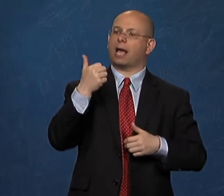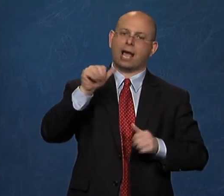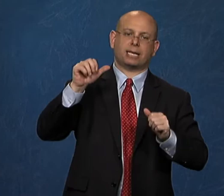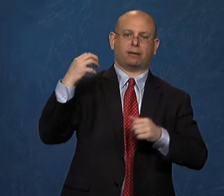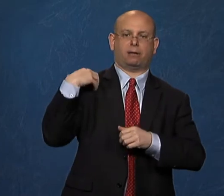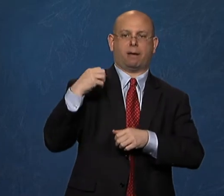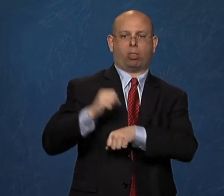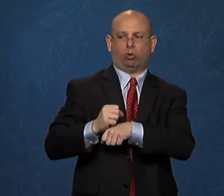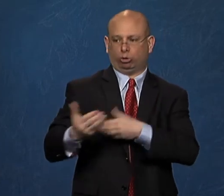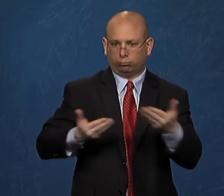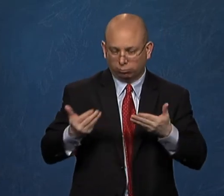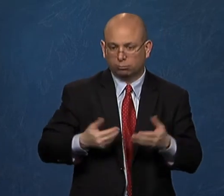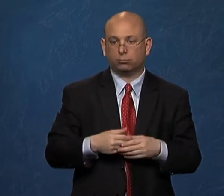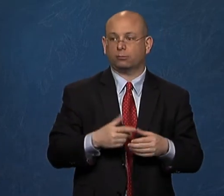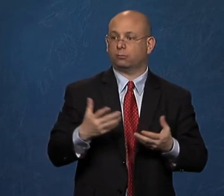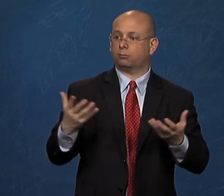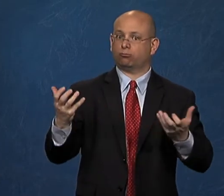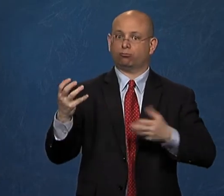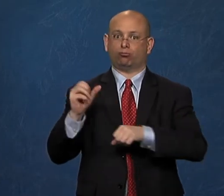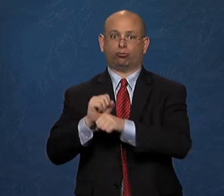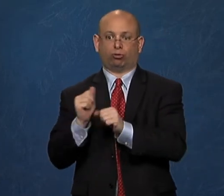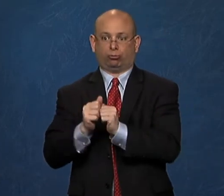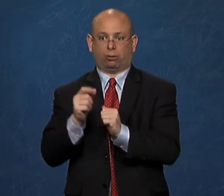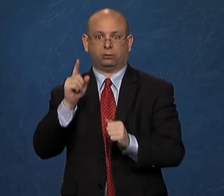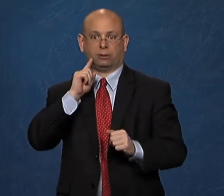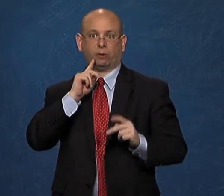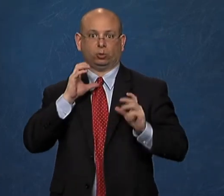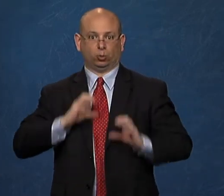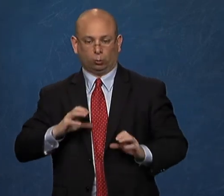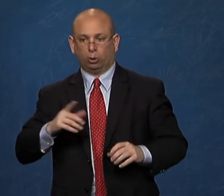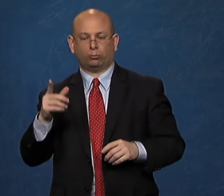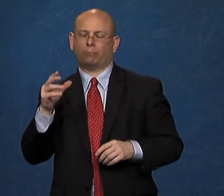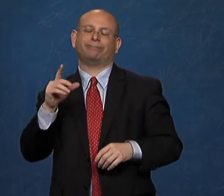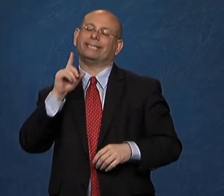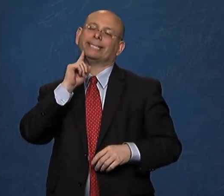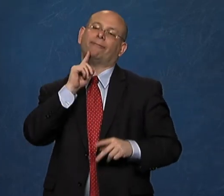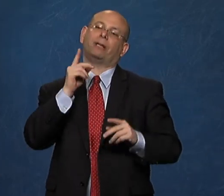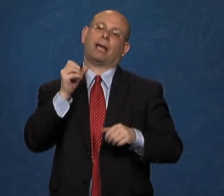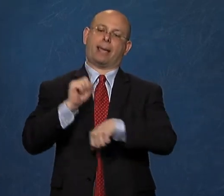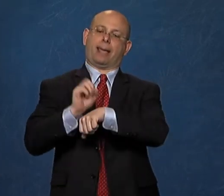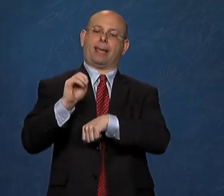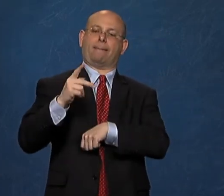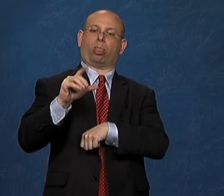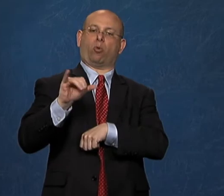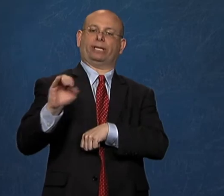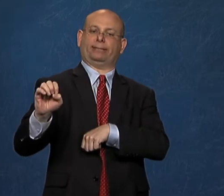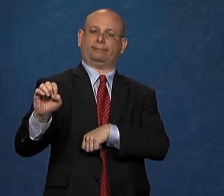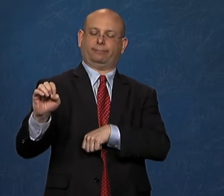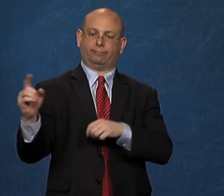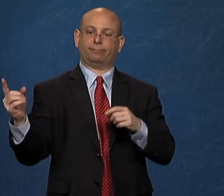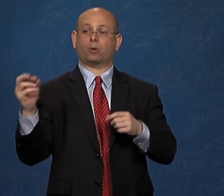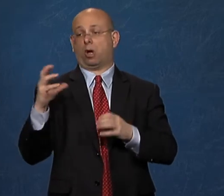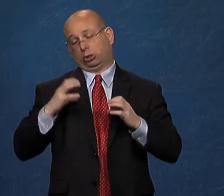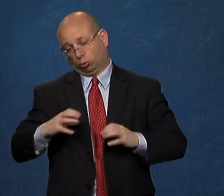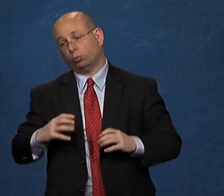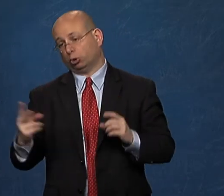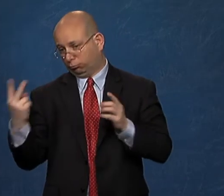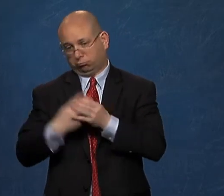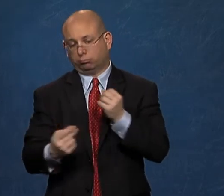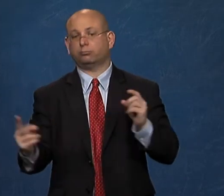thinking about a corporation or an employer who's hired a deaf person, the deaf employee, rather consumer, but